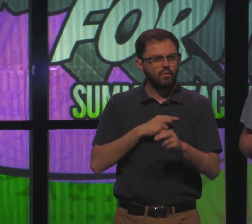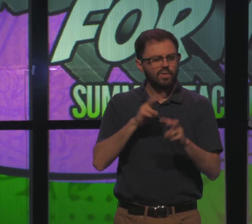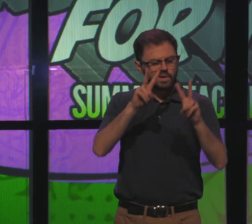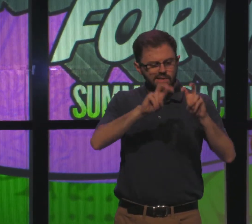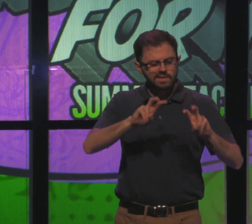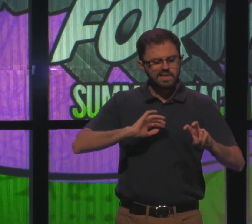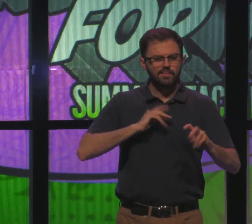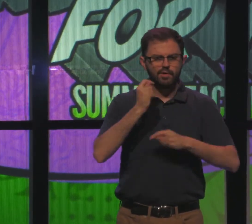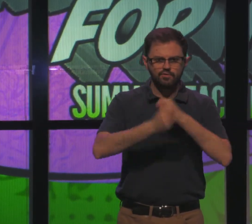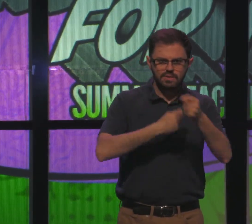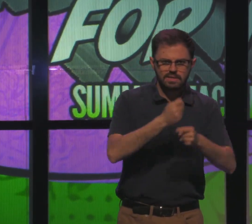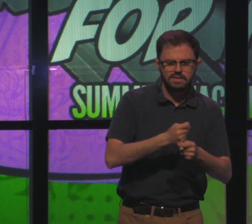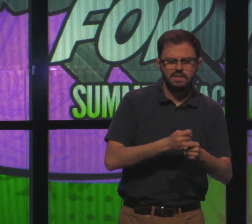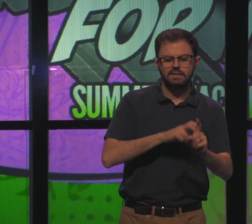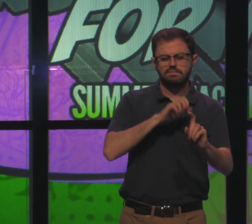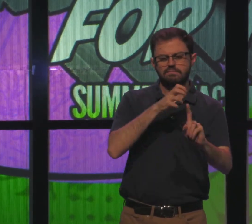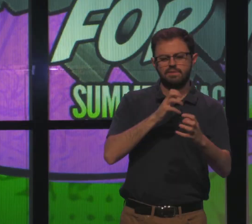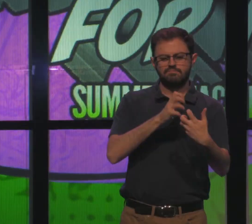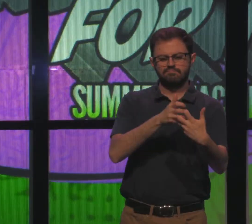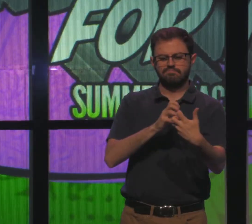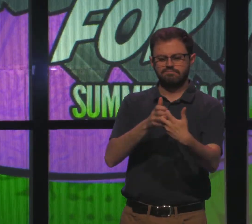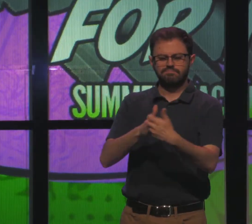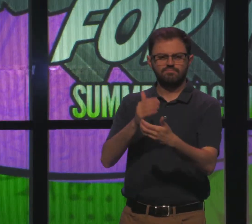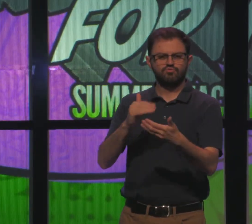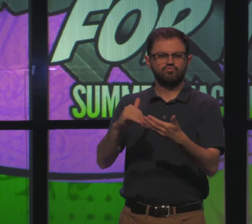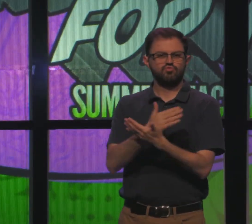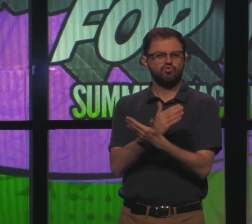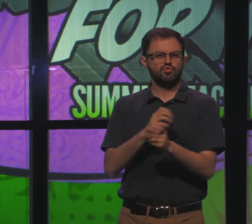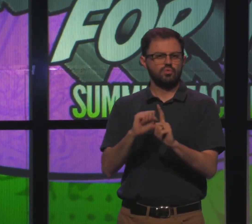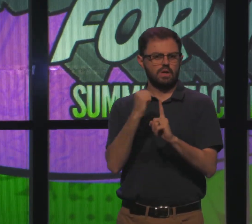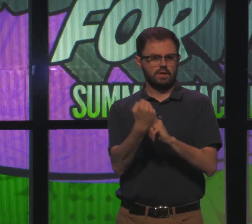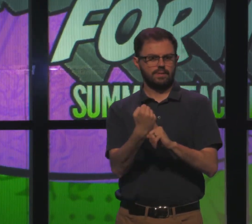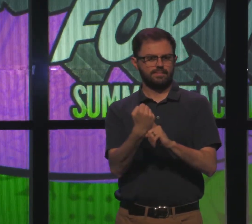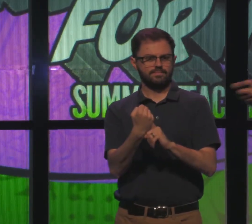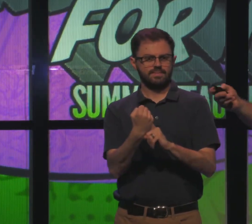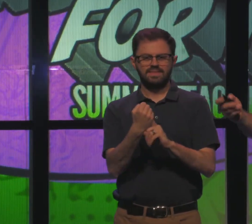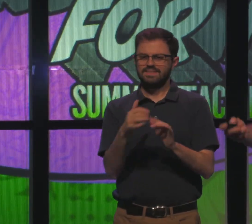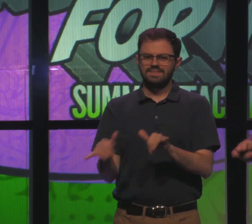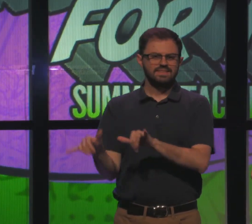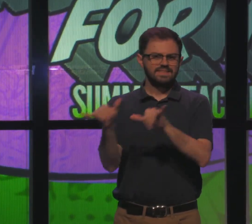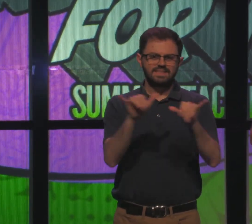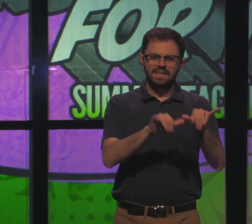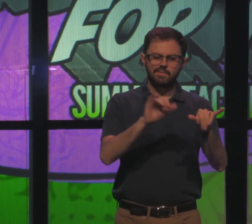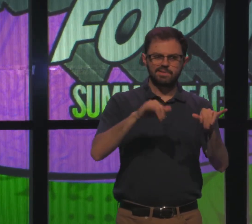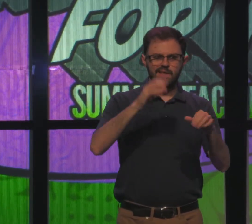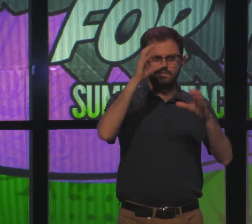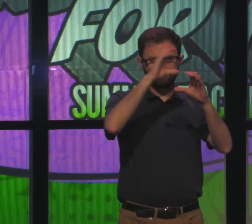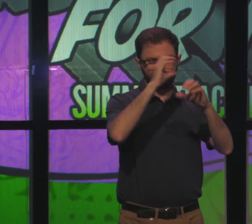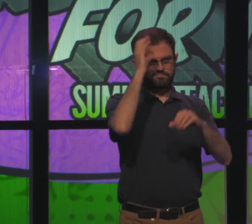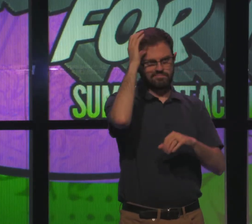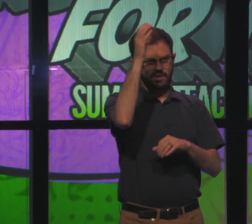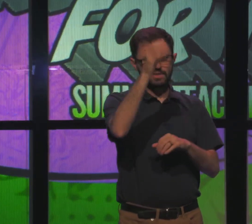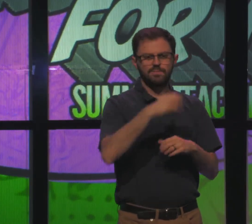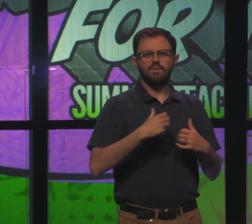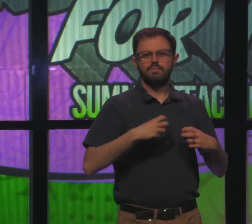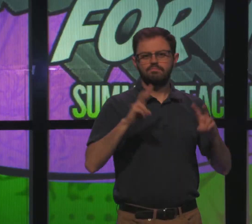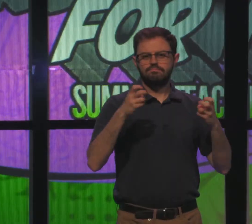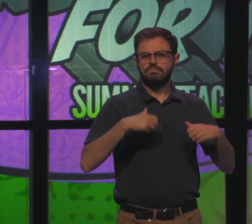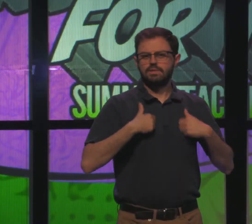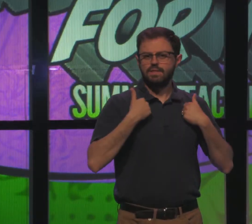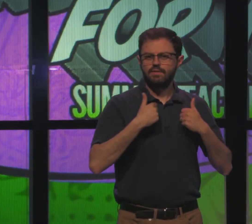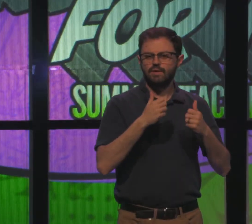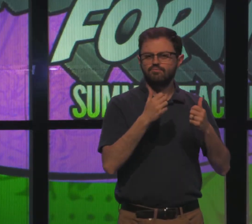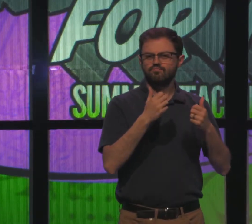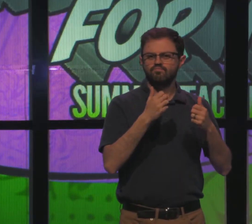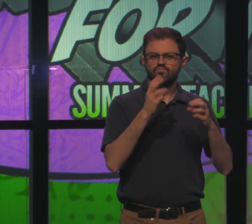new contexts. This is the embodiment of living water. He's demonstrating it. And he's not demonstrating it because he has